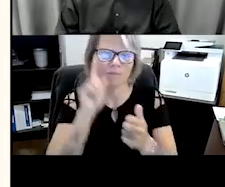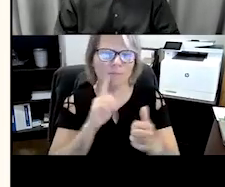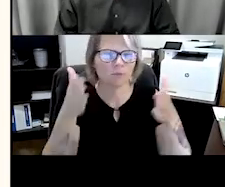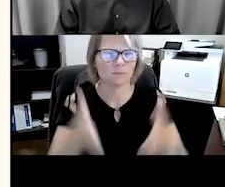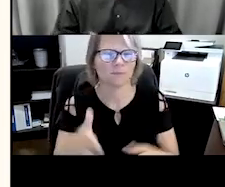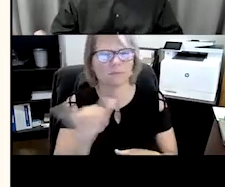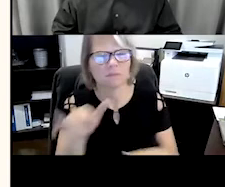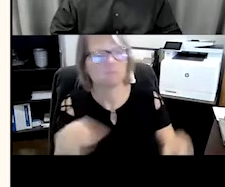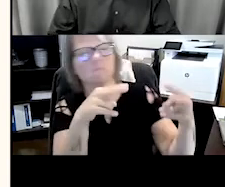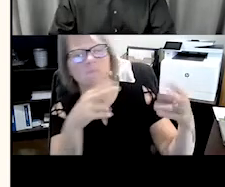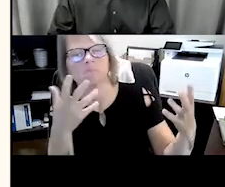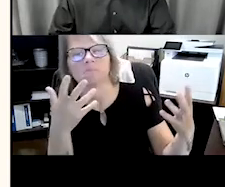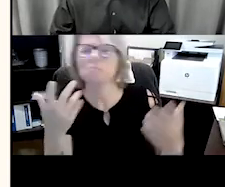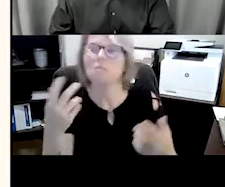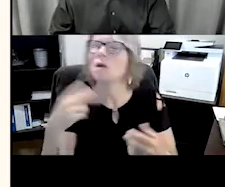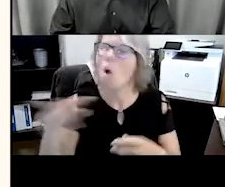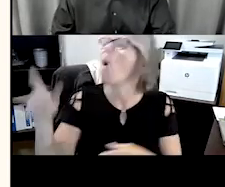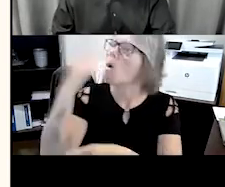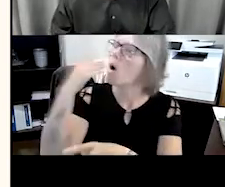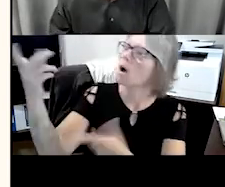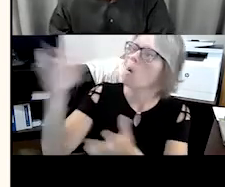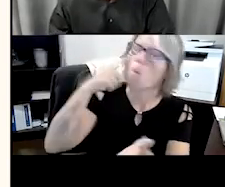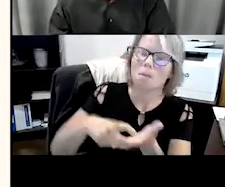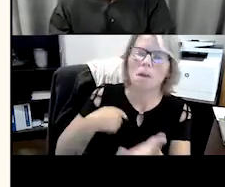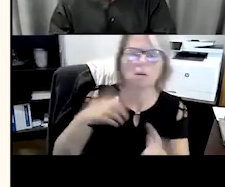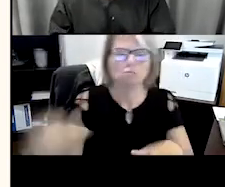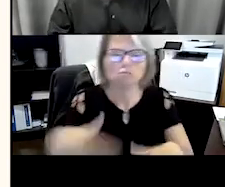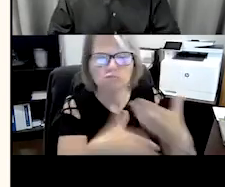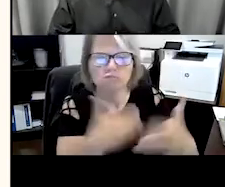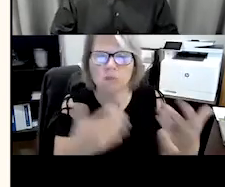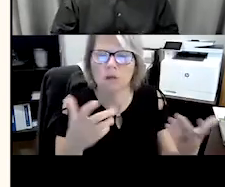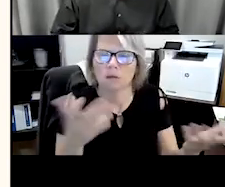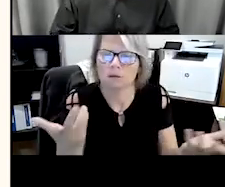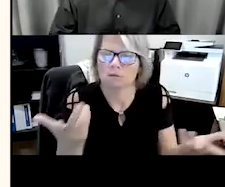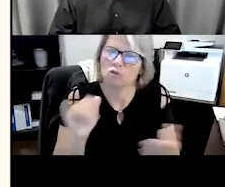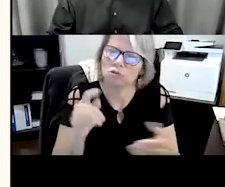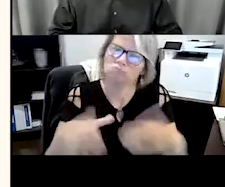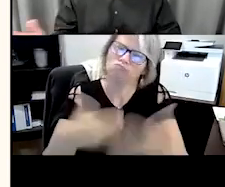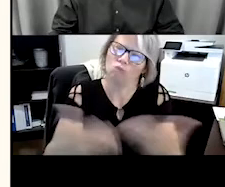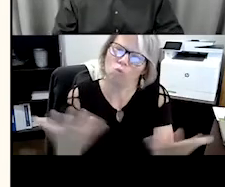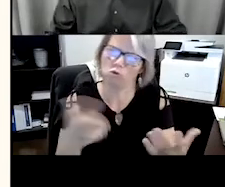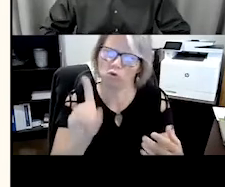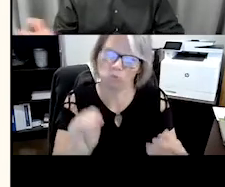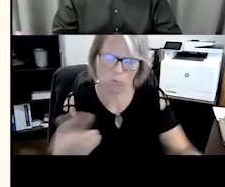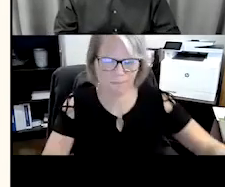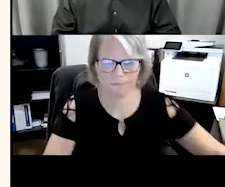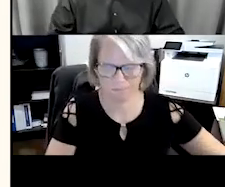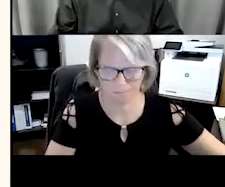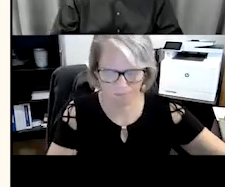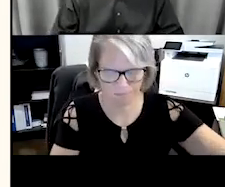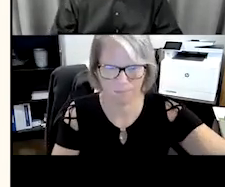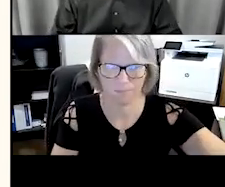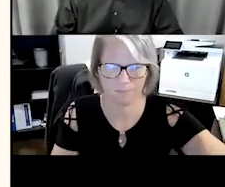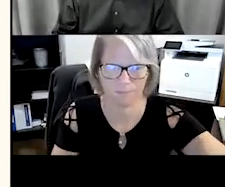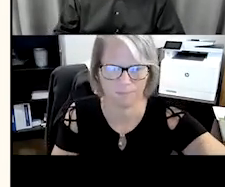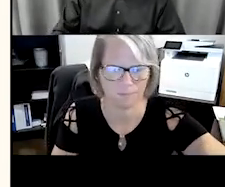deaf people the same you would hearing people. Just let us know that you're aware of us. That you see us, and then typically we'll go about our